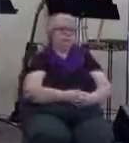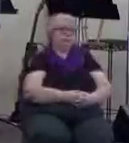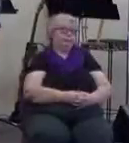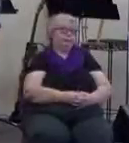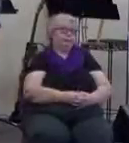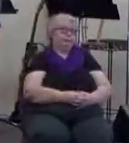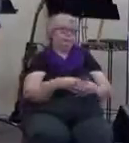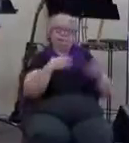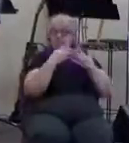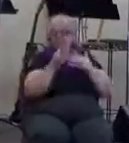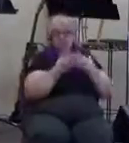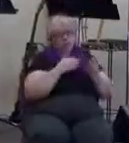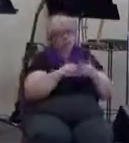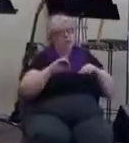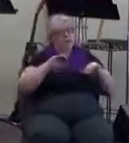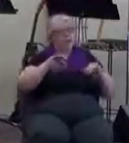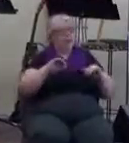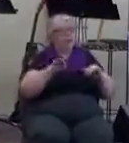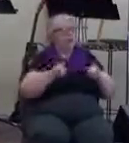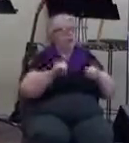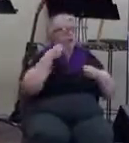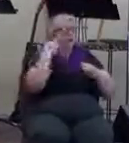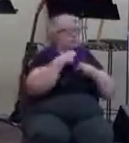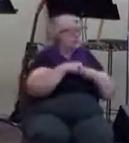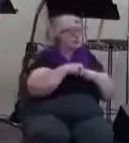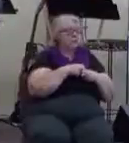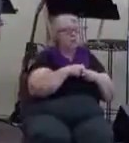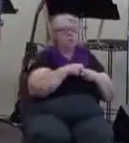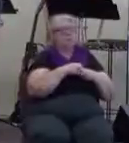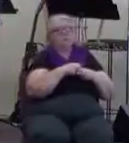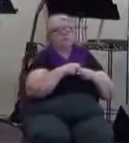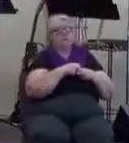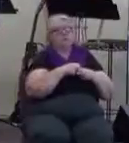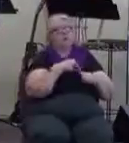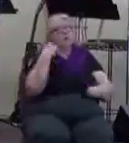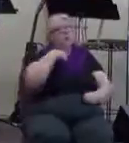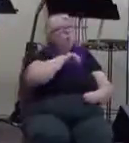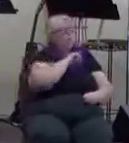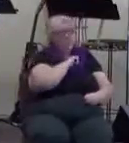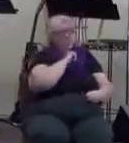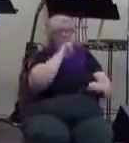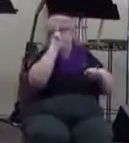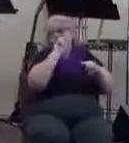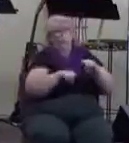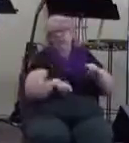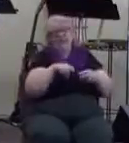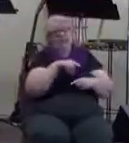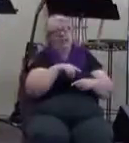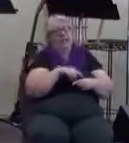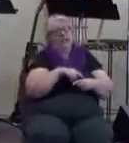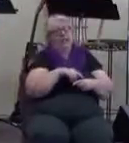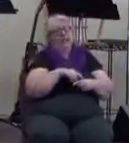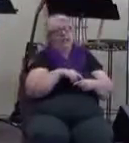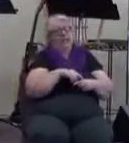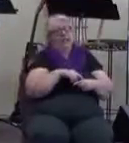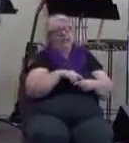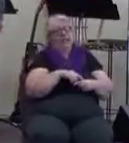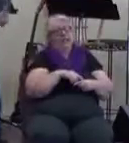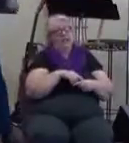And no matter how tough, how rough it gets, we can and will be set free if